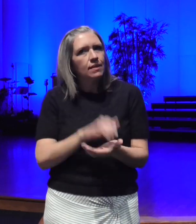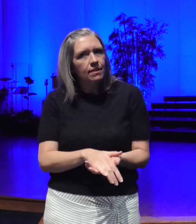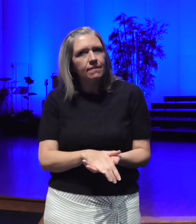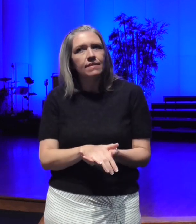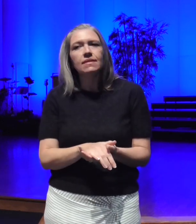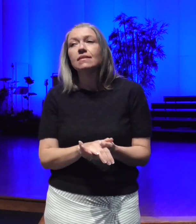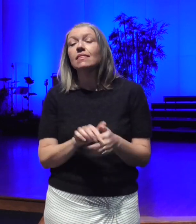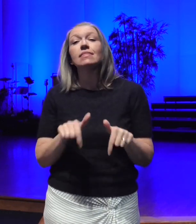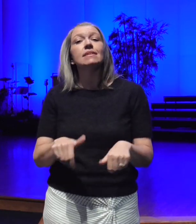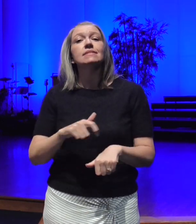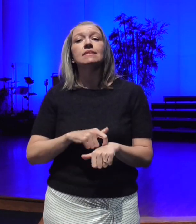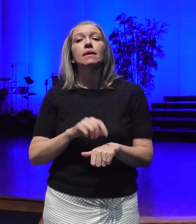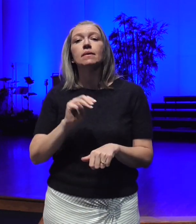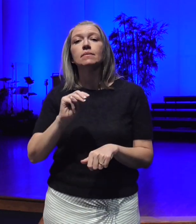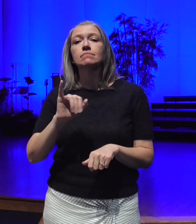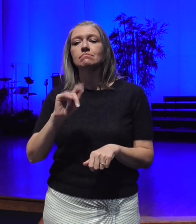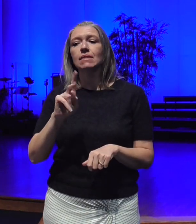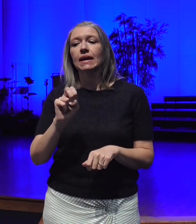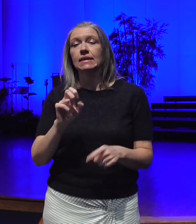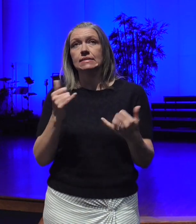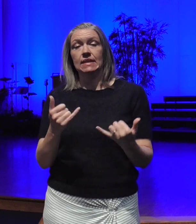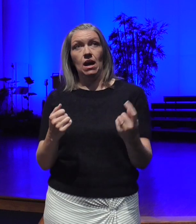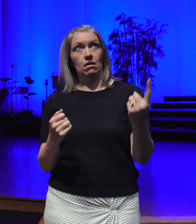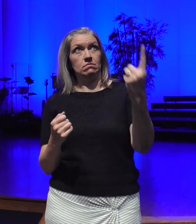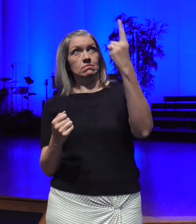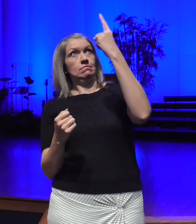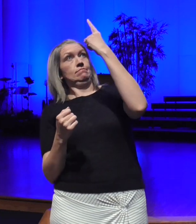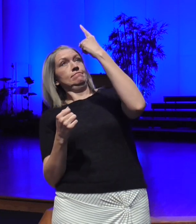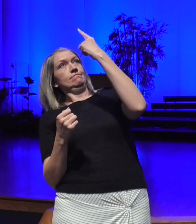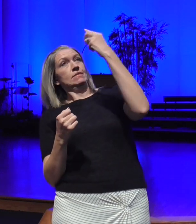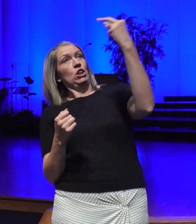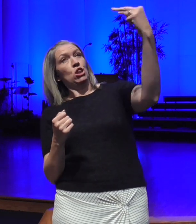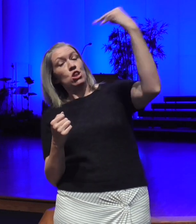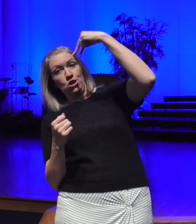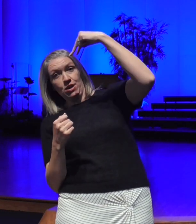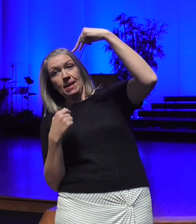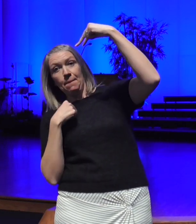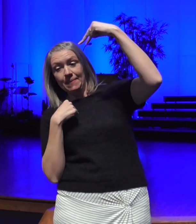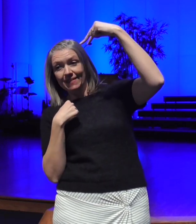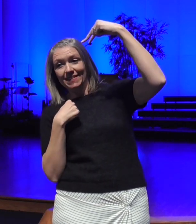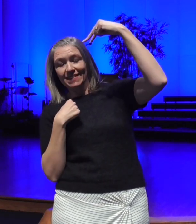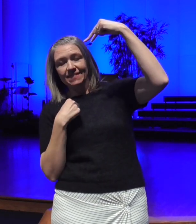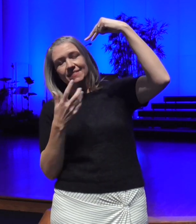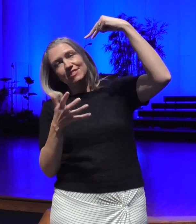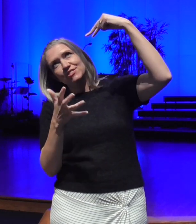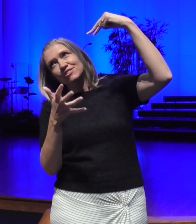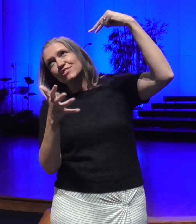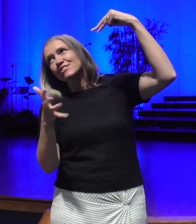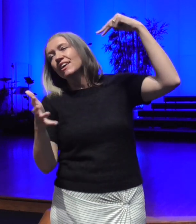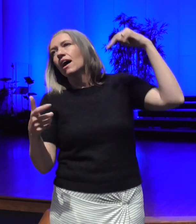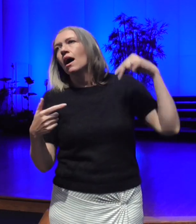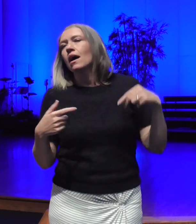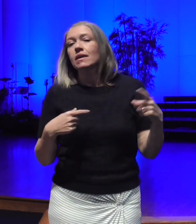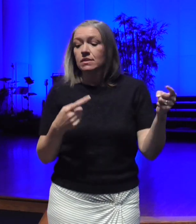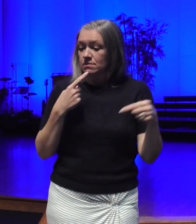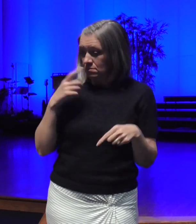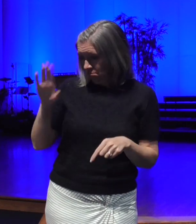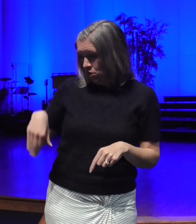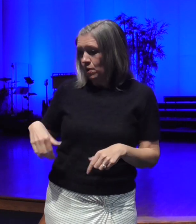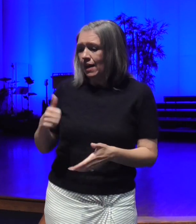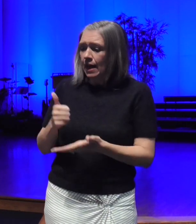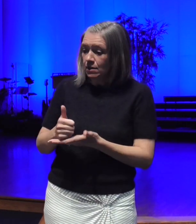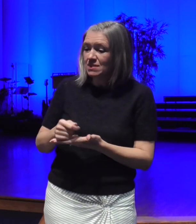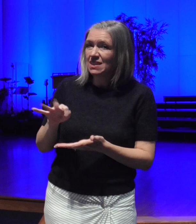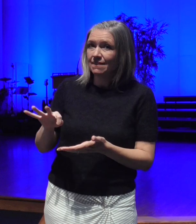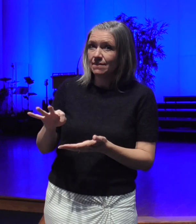time, Mike is now looming over me, and he's just standing there looking at me. And he says, you know, it helps if you take the